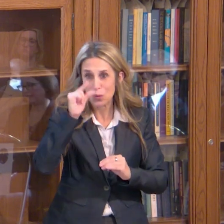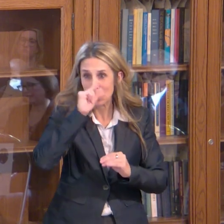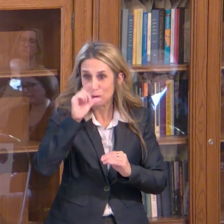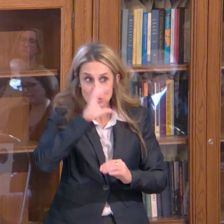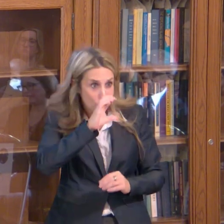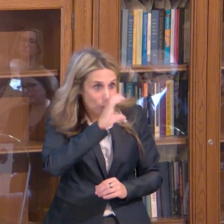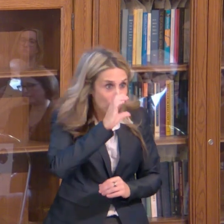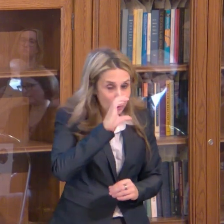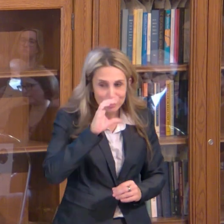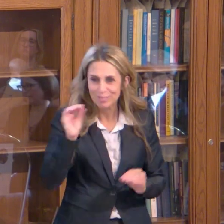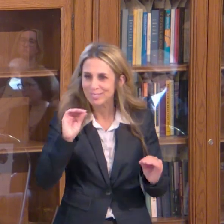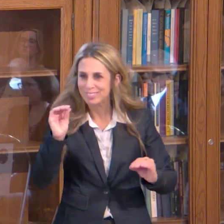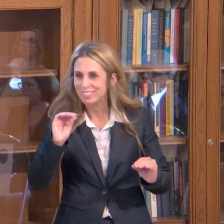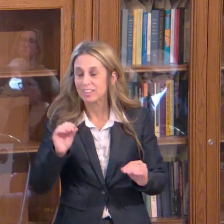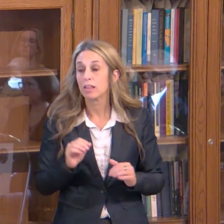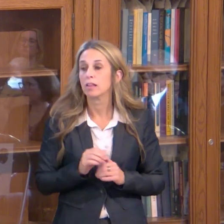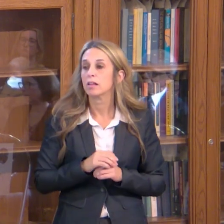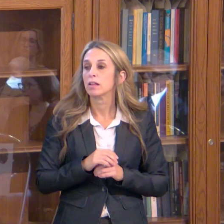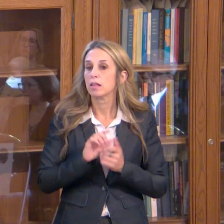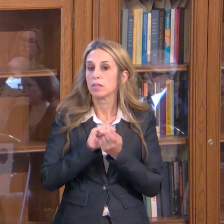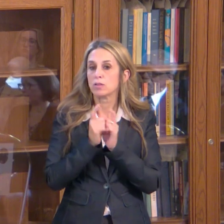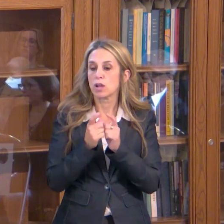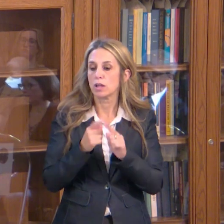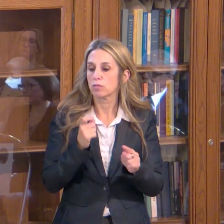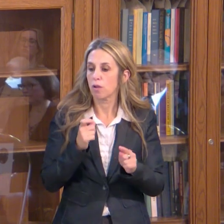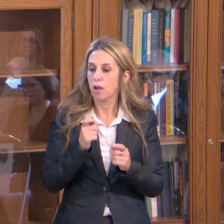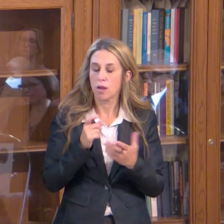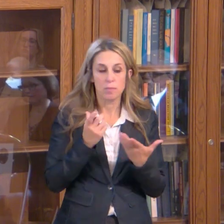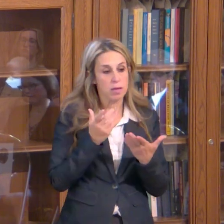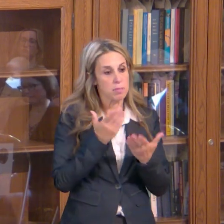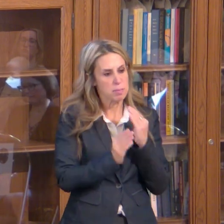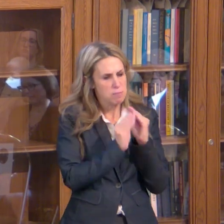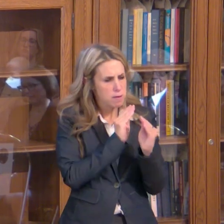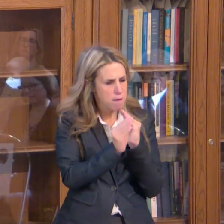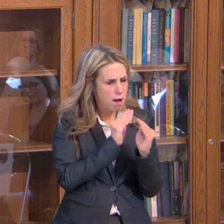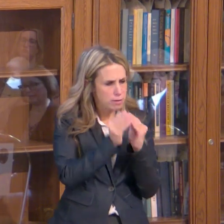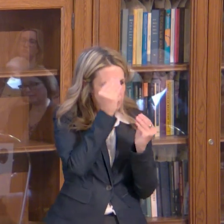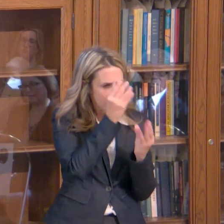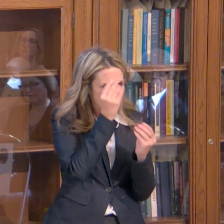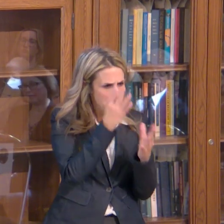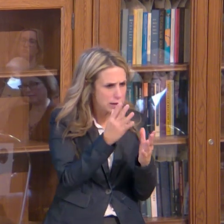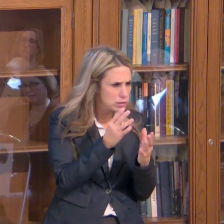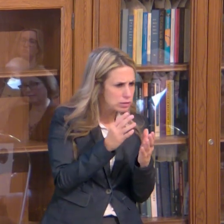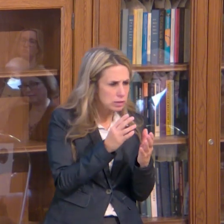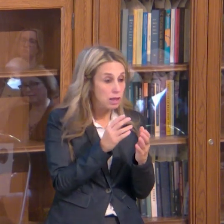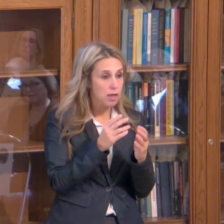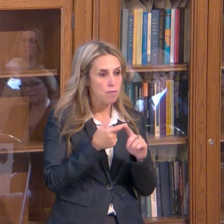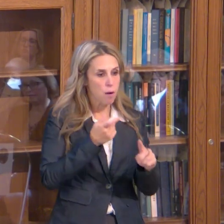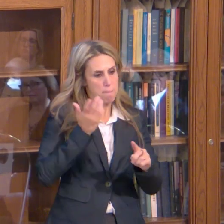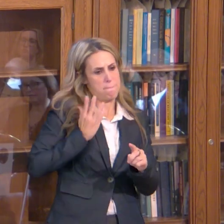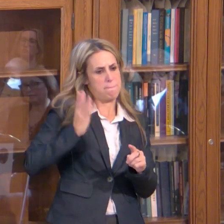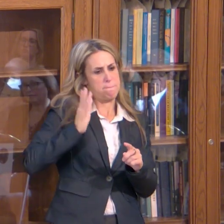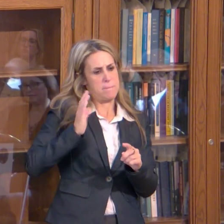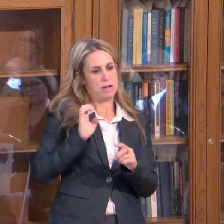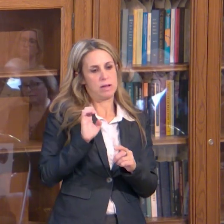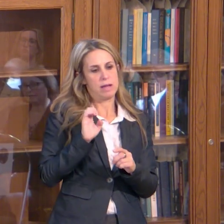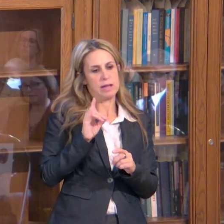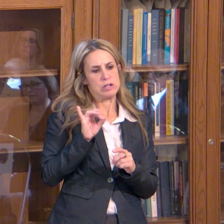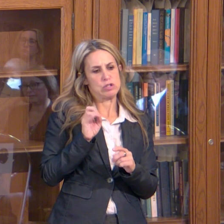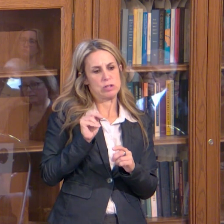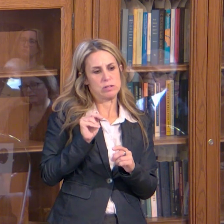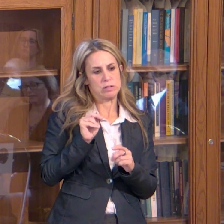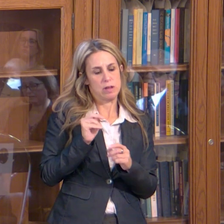search the change comes from correcting or revising information that appeared in earlier editions of From Slavery to